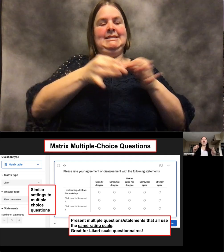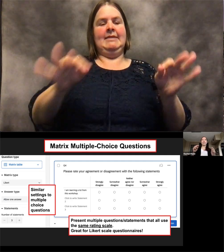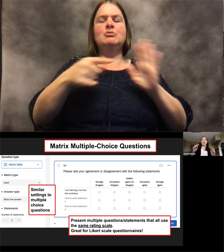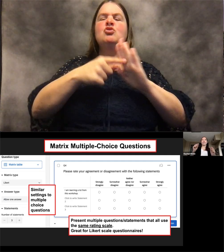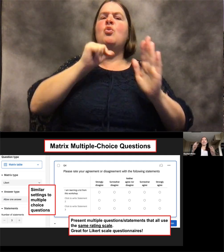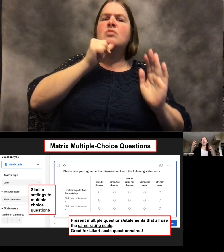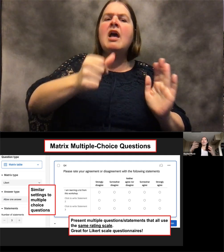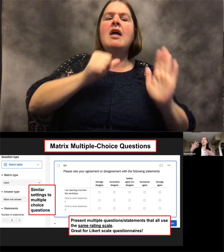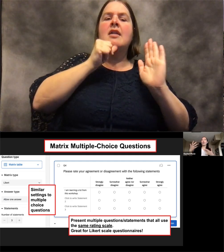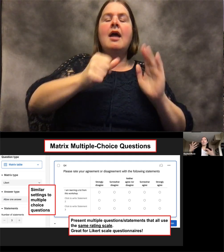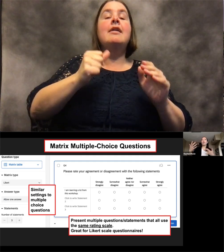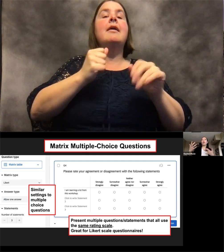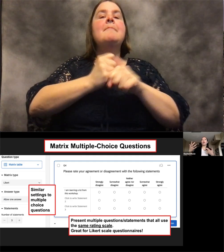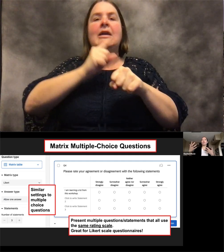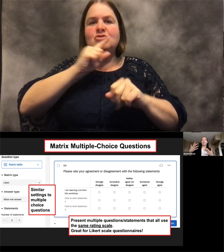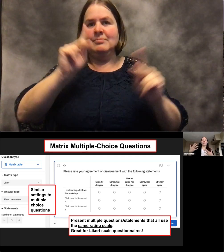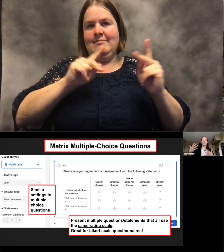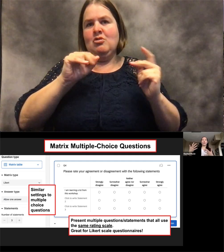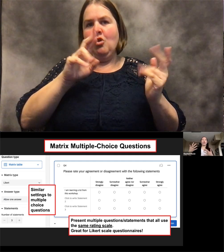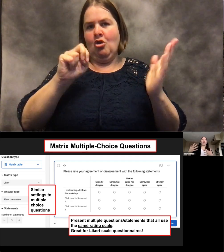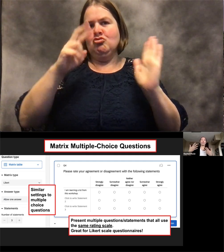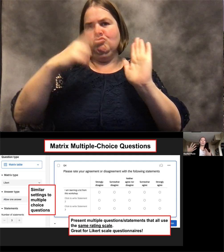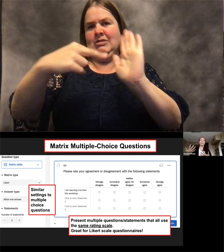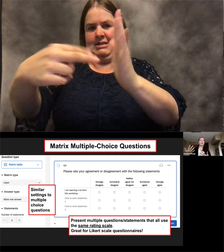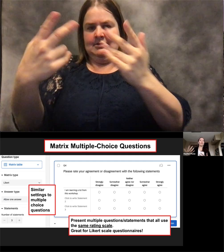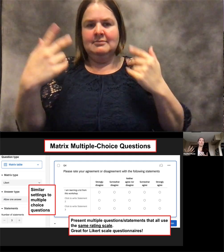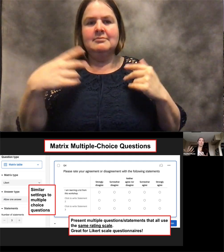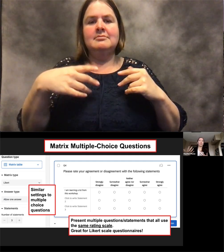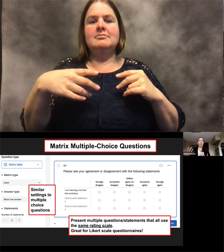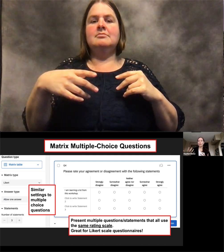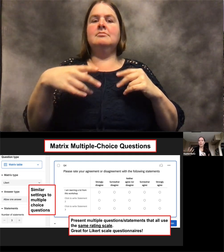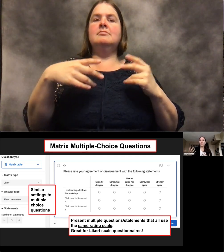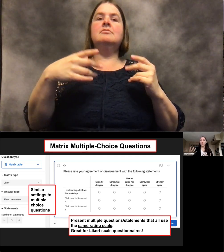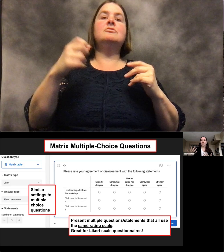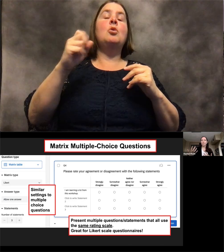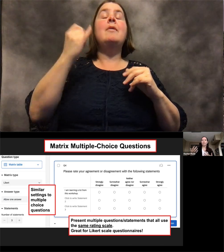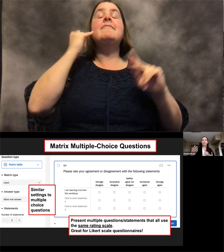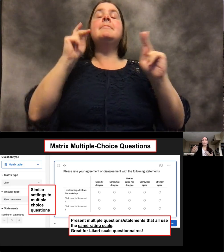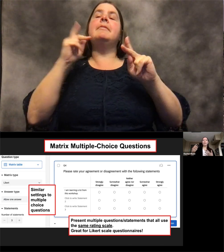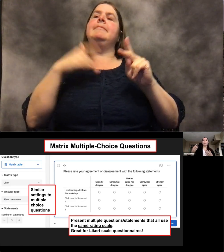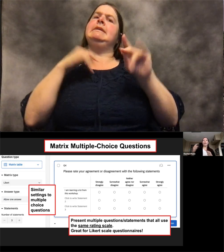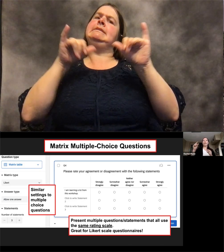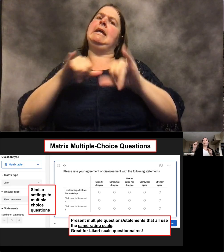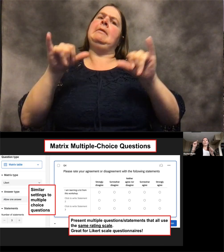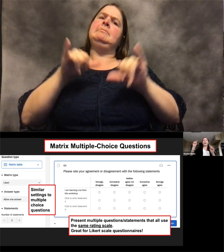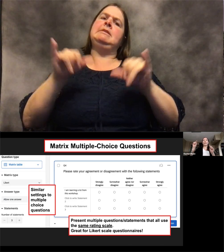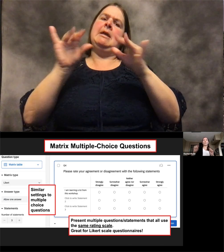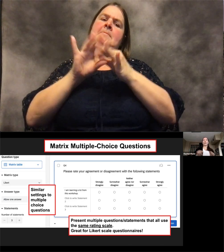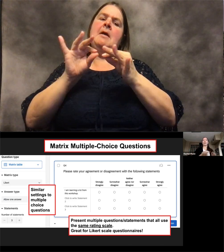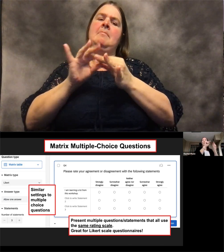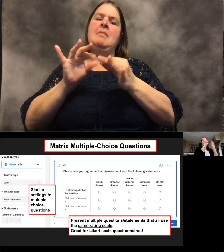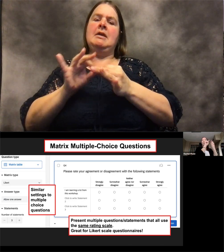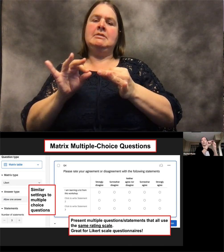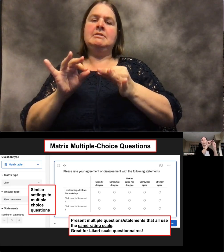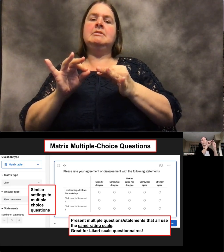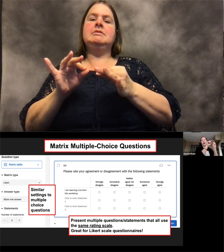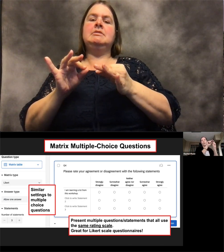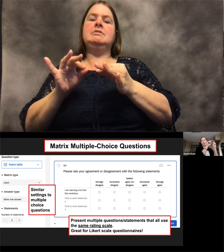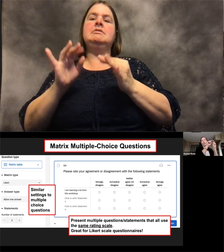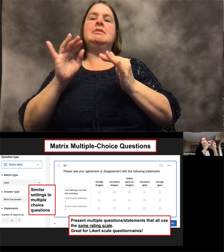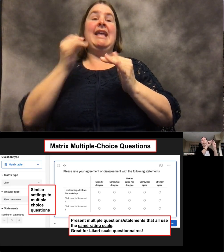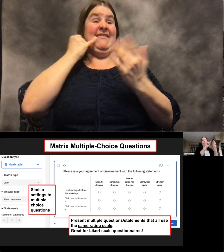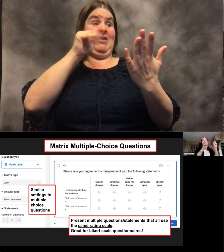I can see that if people are developing or expressing similar sentiments, they might pick the